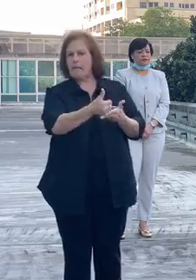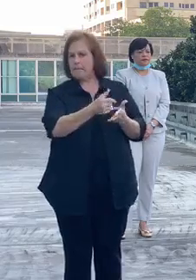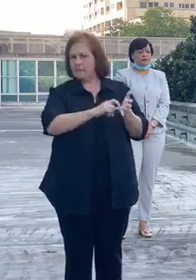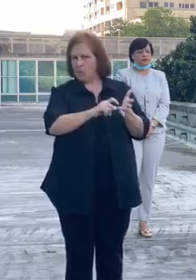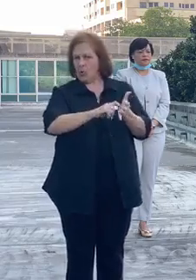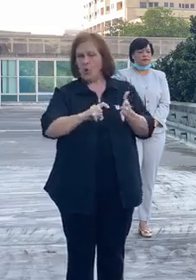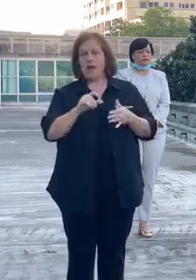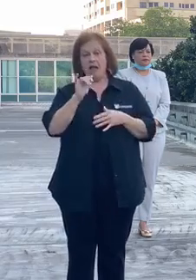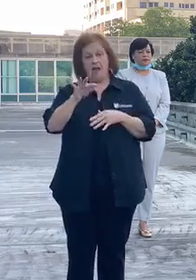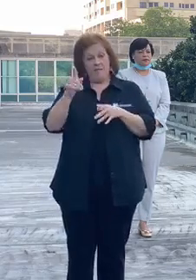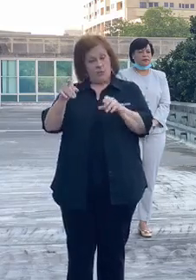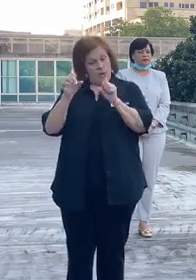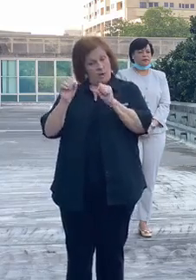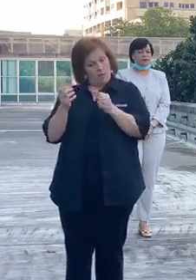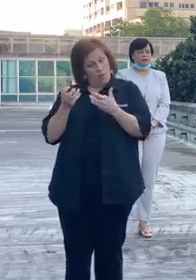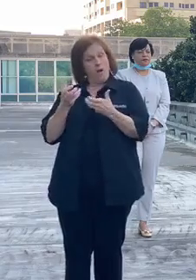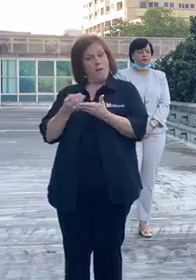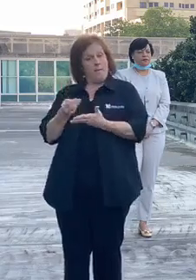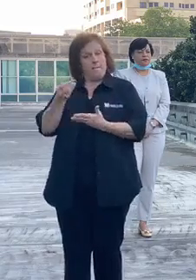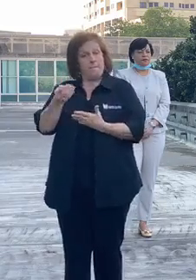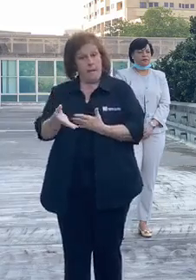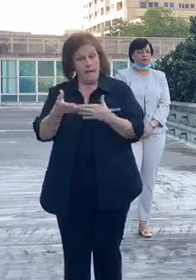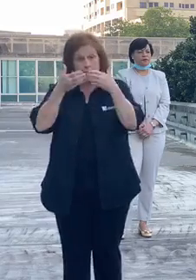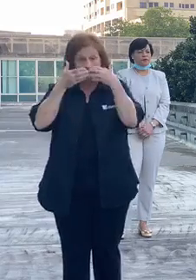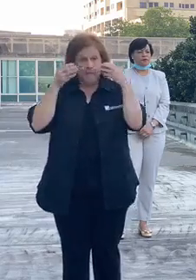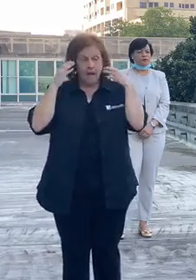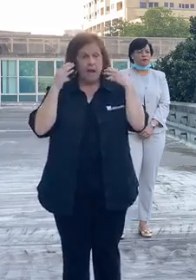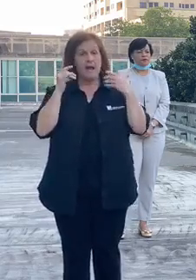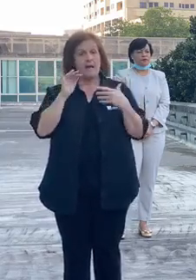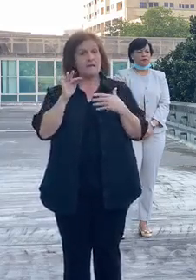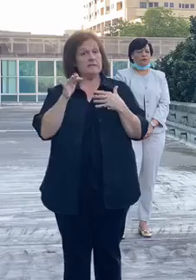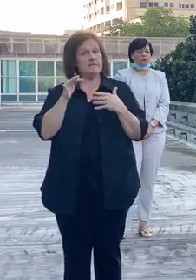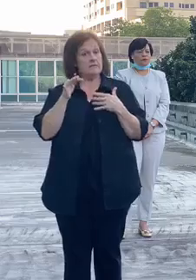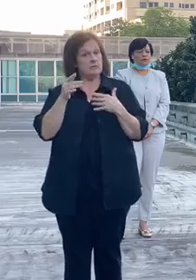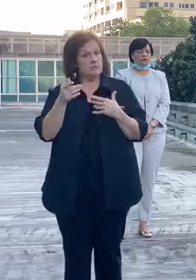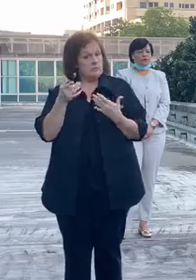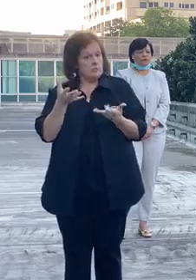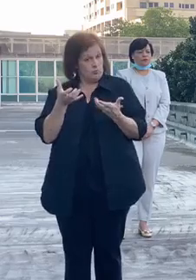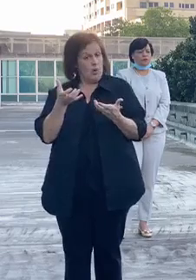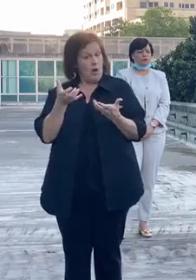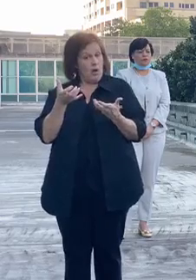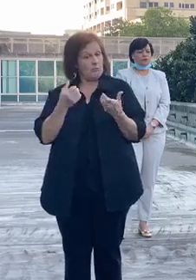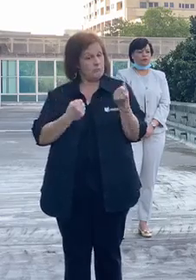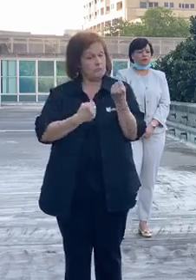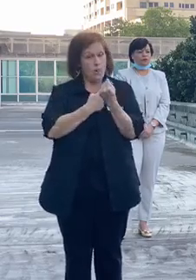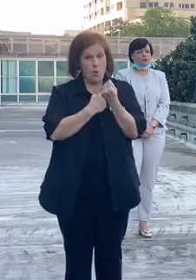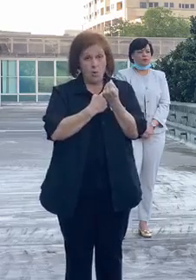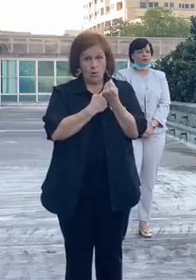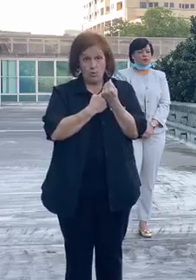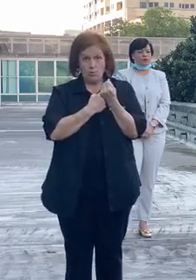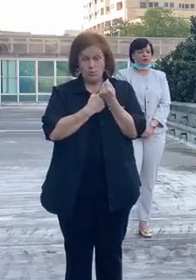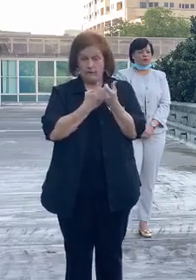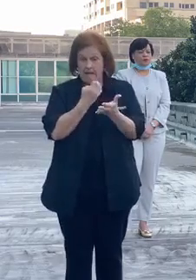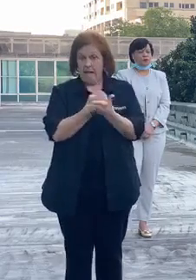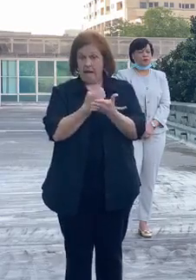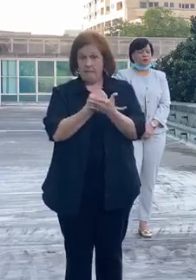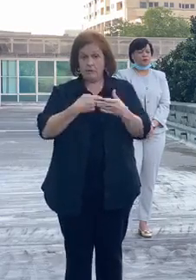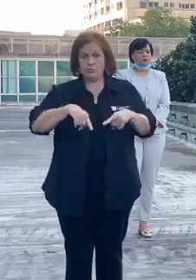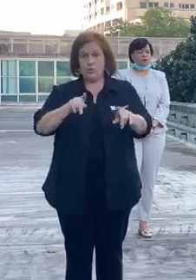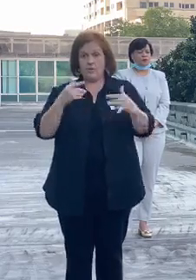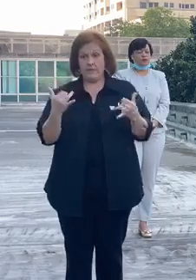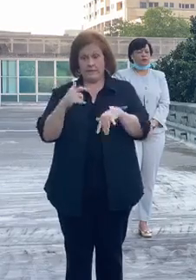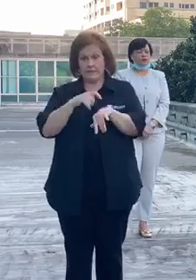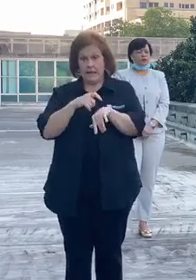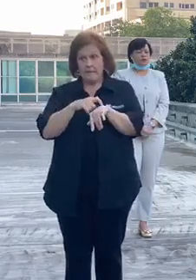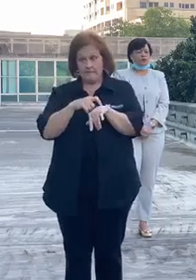you can afford to buy face coverings for yourself, if you're a member of the general public, and you want to support our local economy at this critical